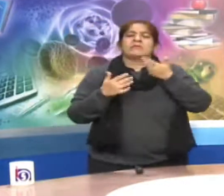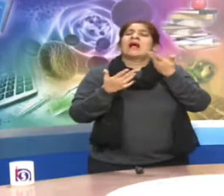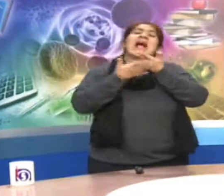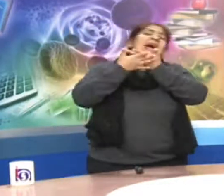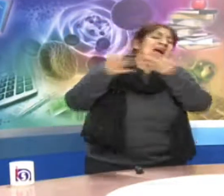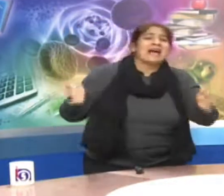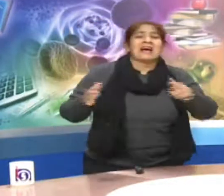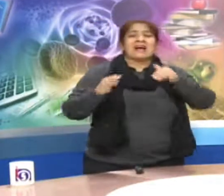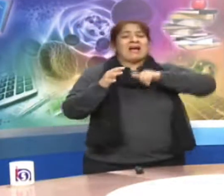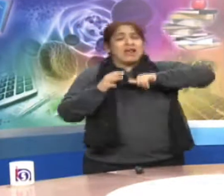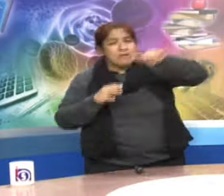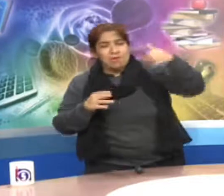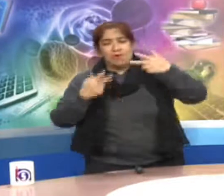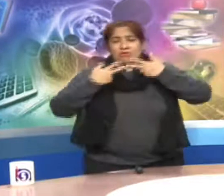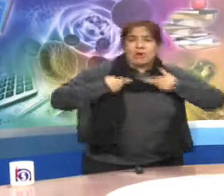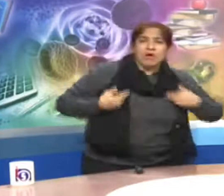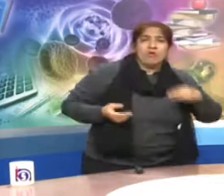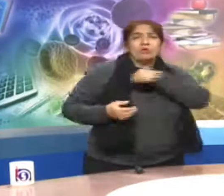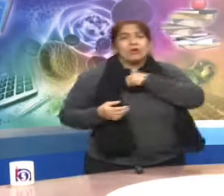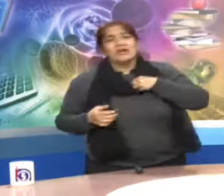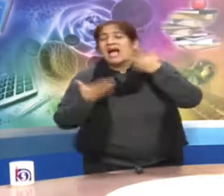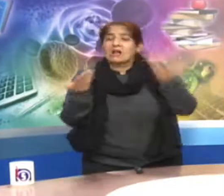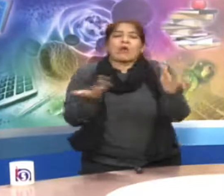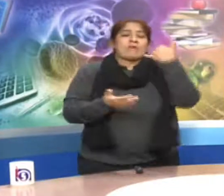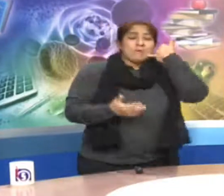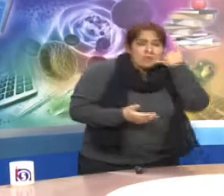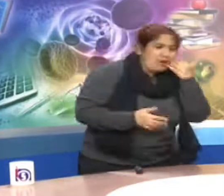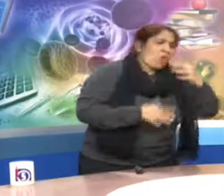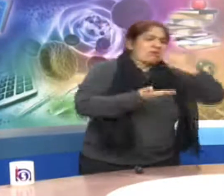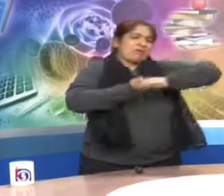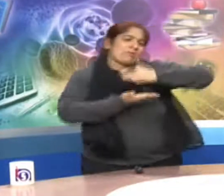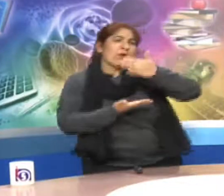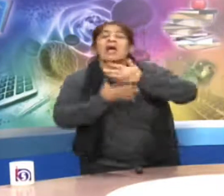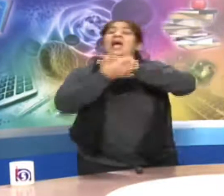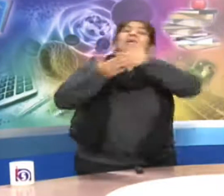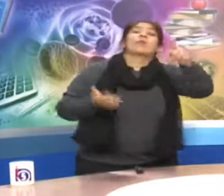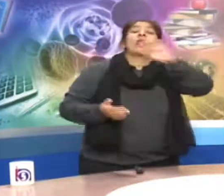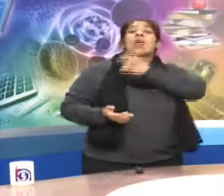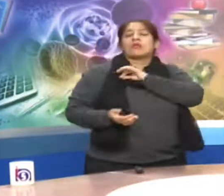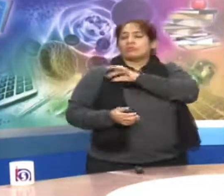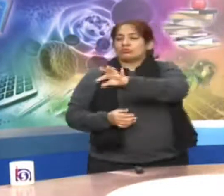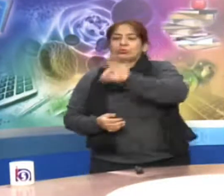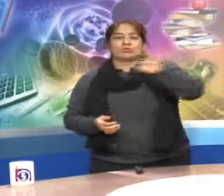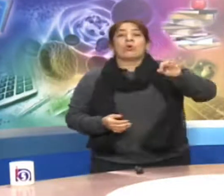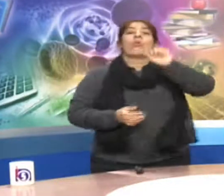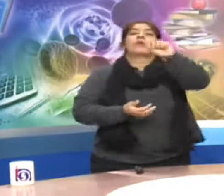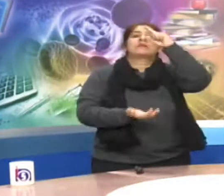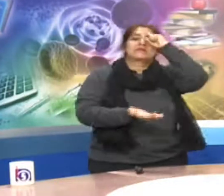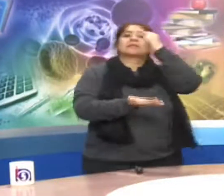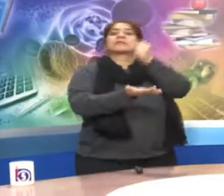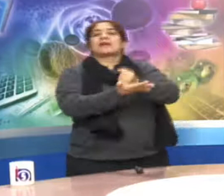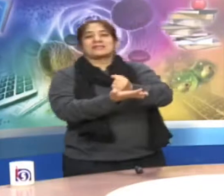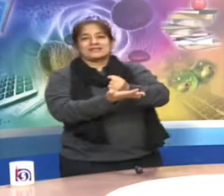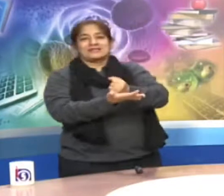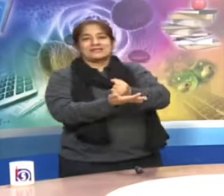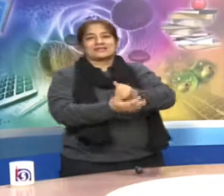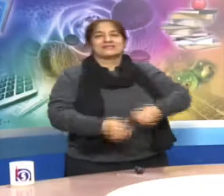if I want to go forward as a lawyer, I will study law, and if you want to